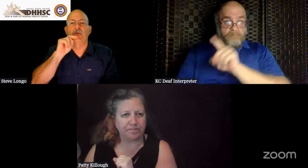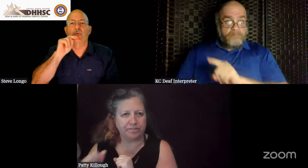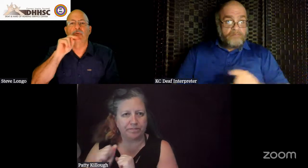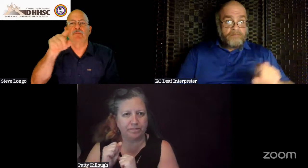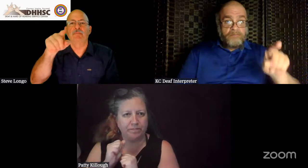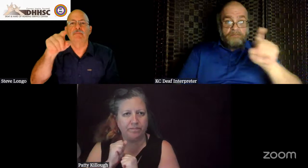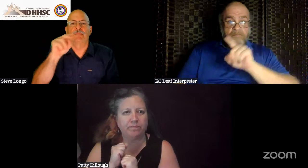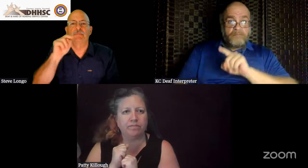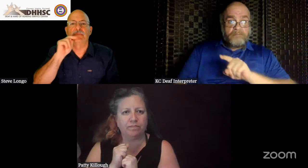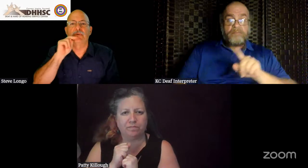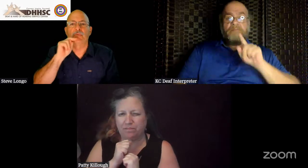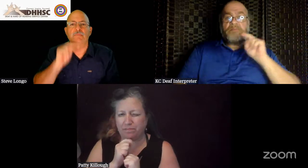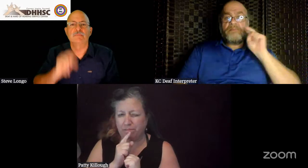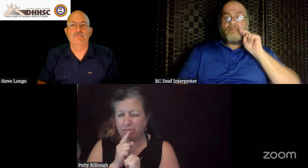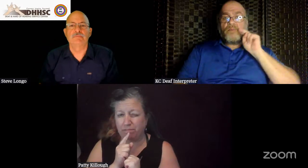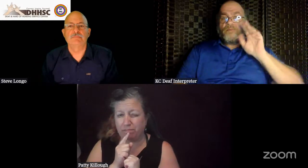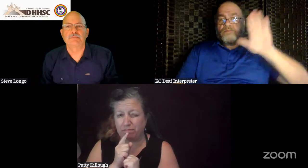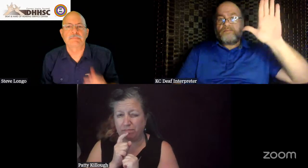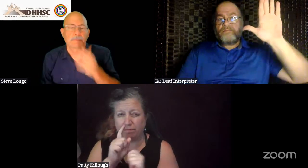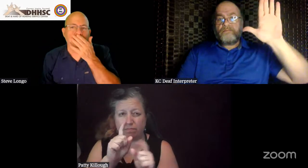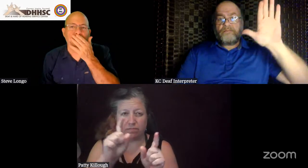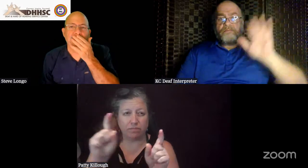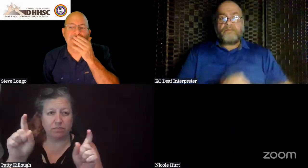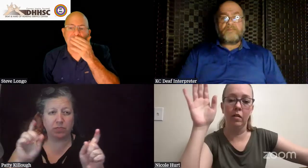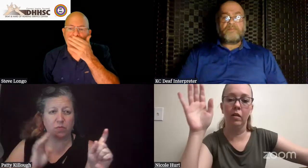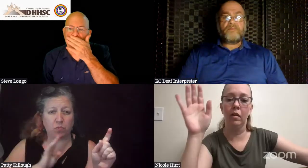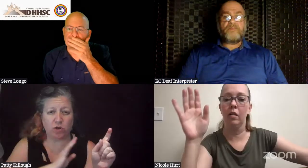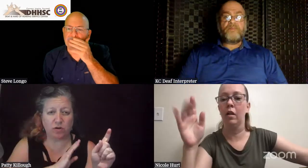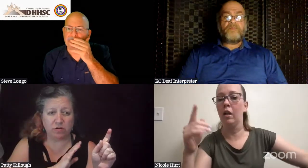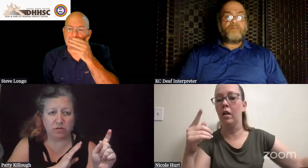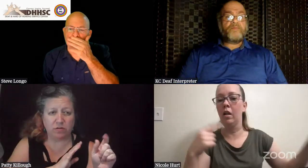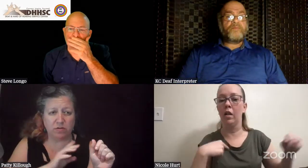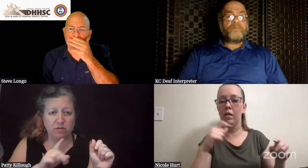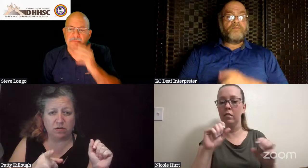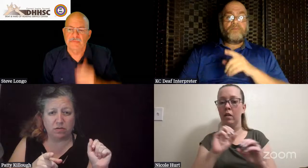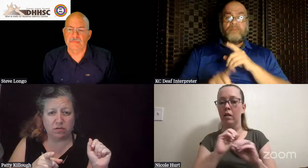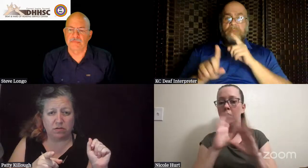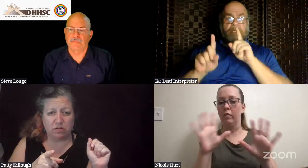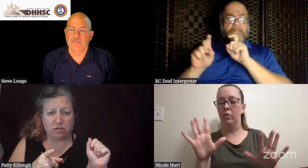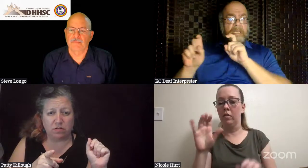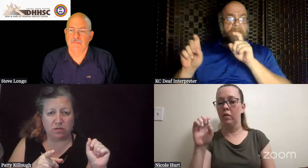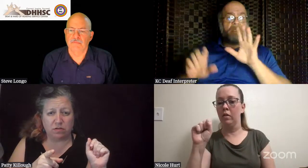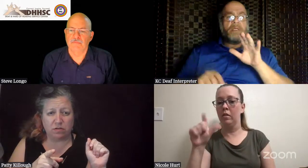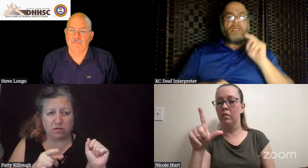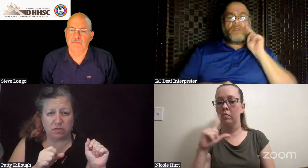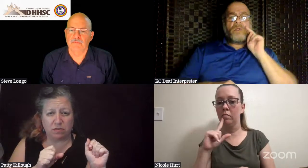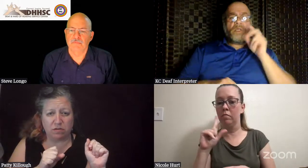the minutes from the previous meeting. Nicole has a comment or question.